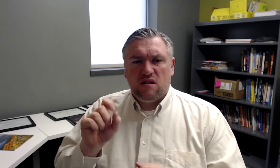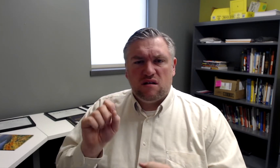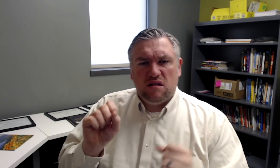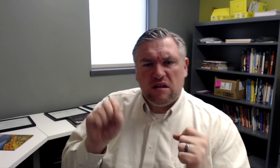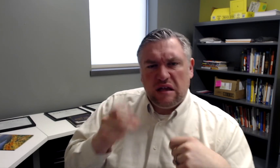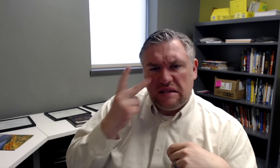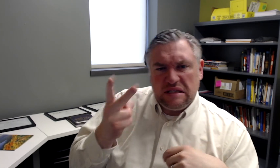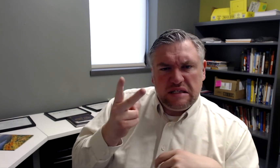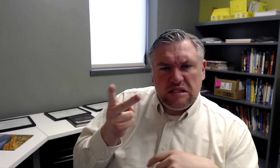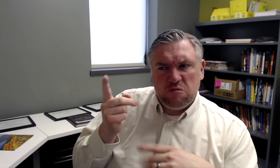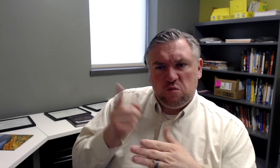can connect to.